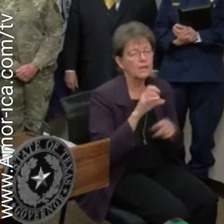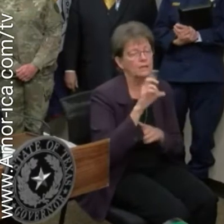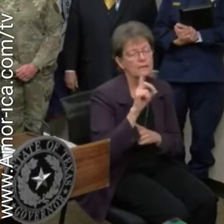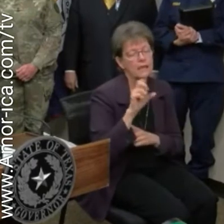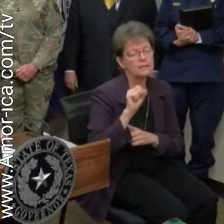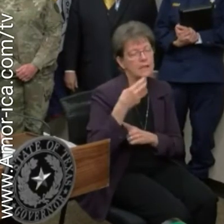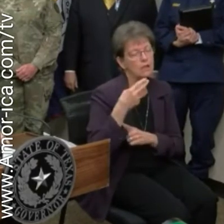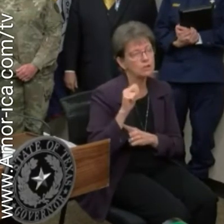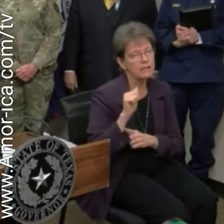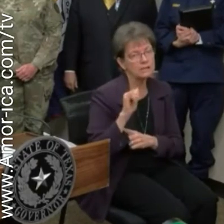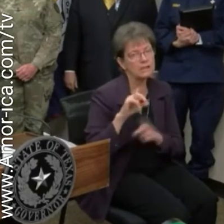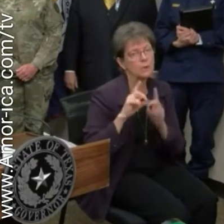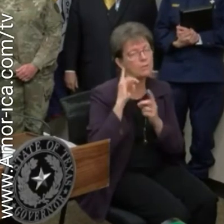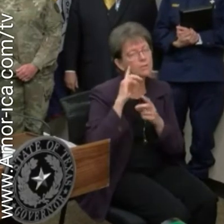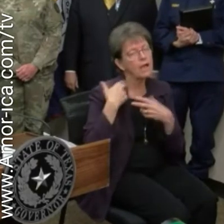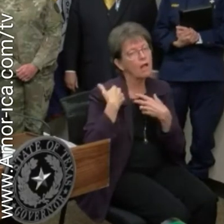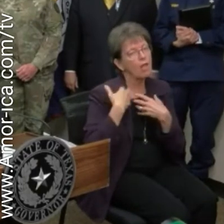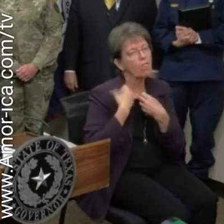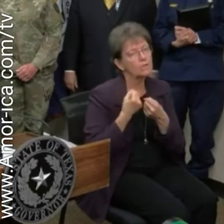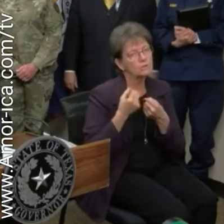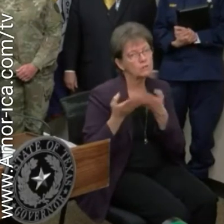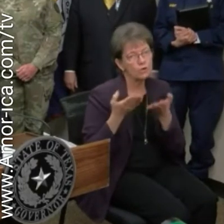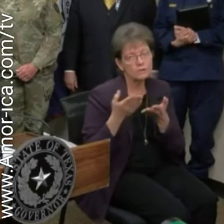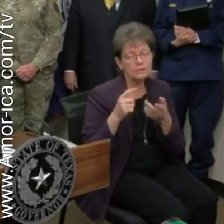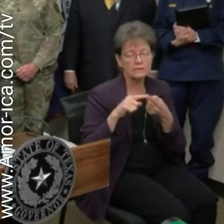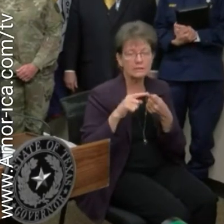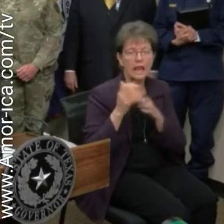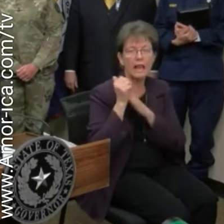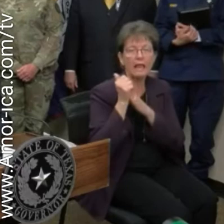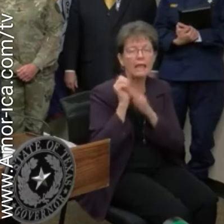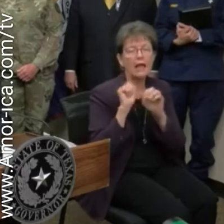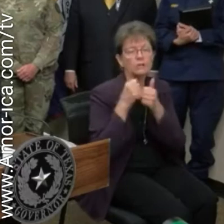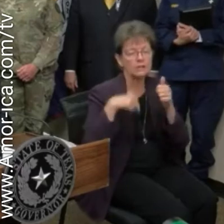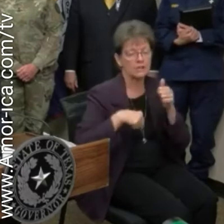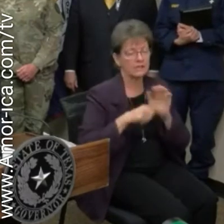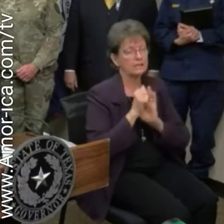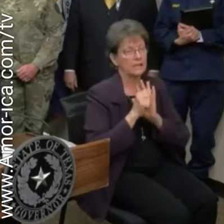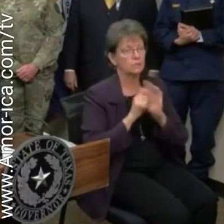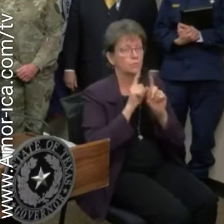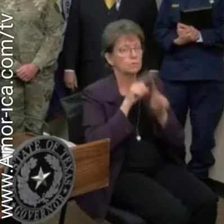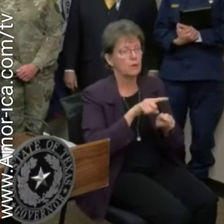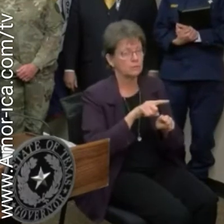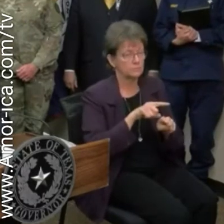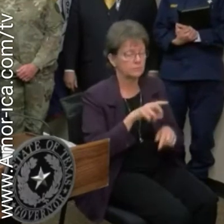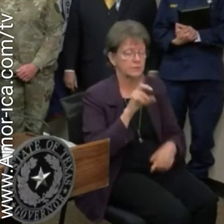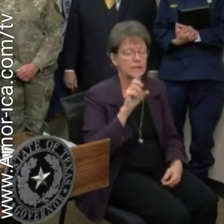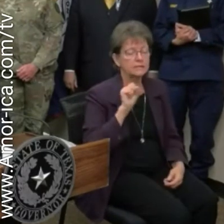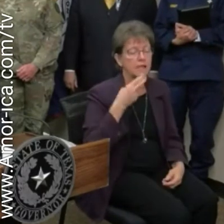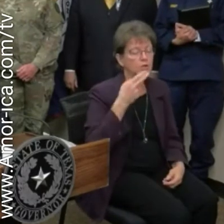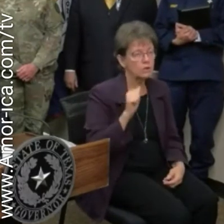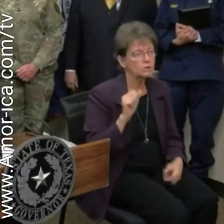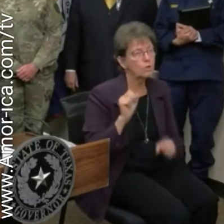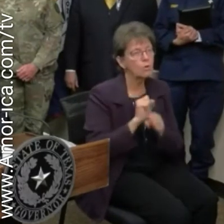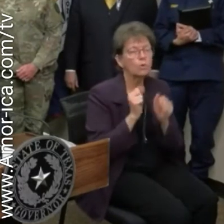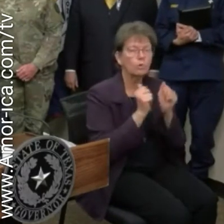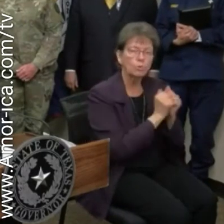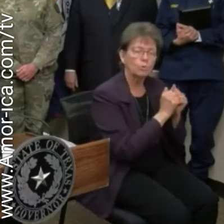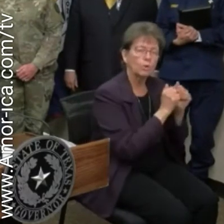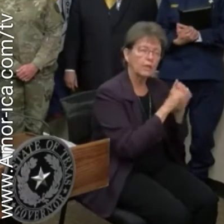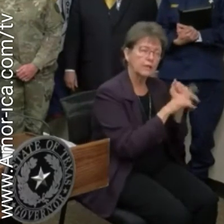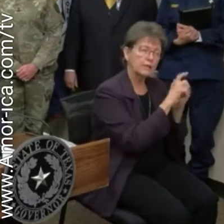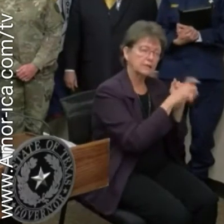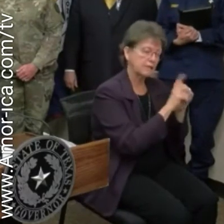DSHS, the Department of State Health Services, is the lead agency in the state's response. DSHS is working closely with